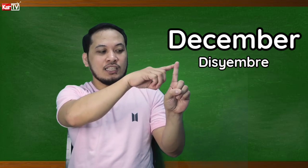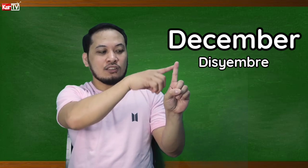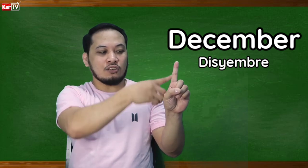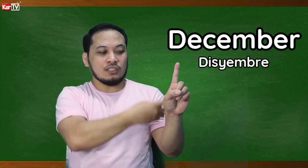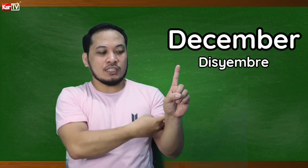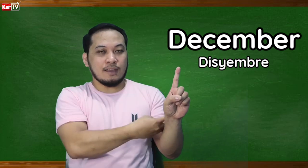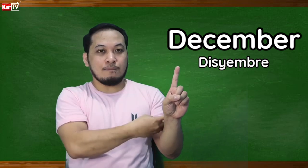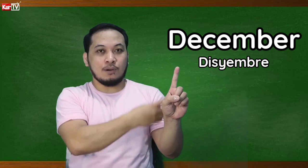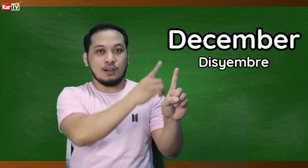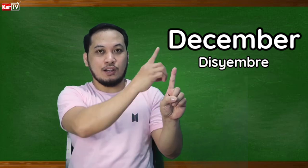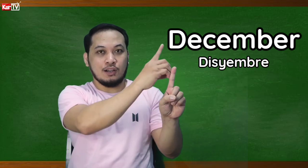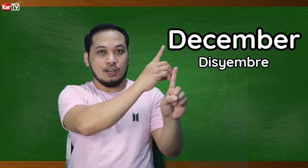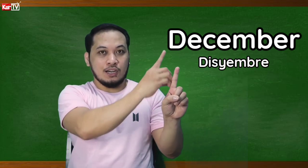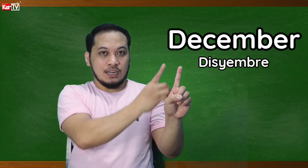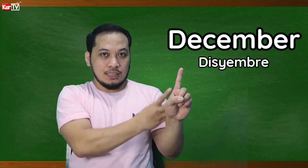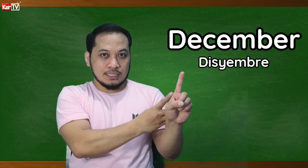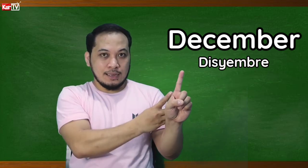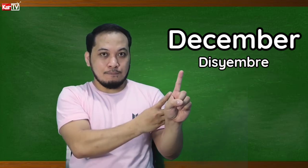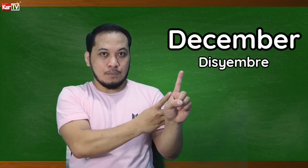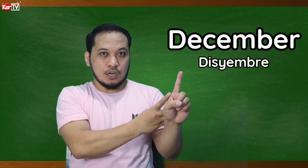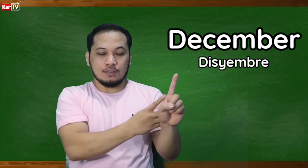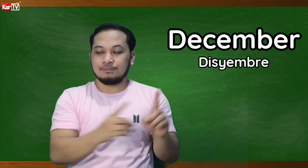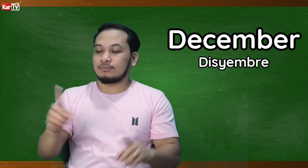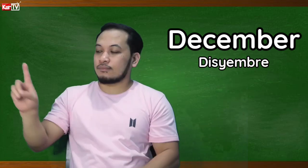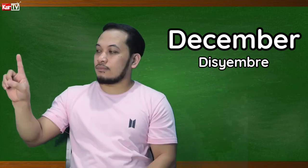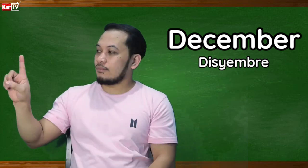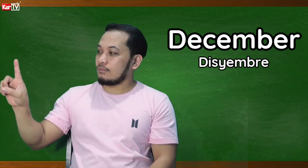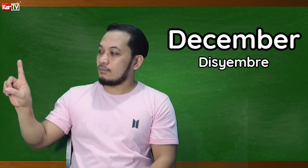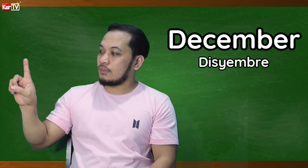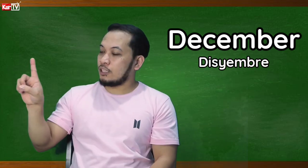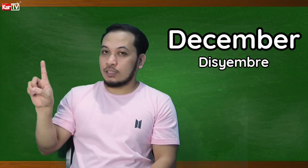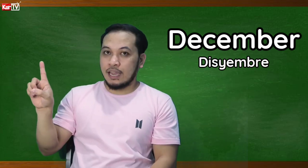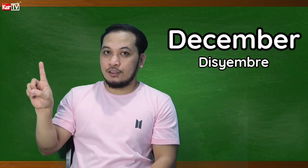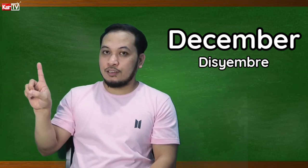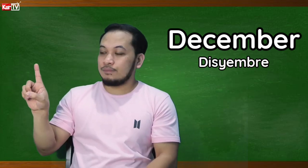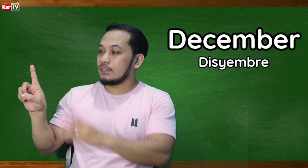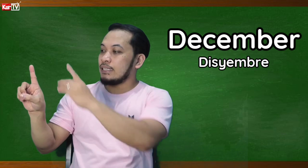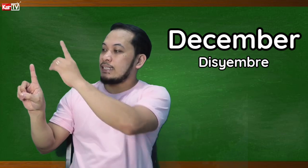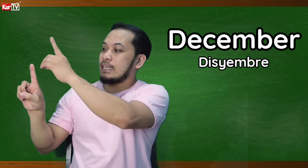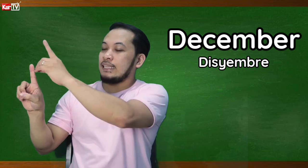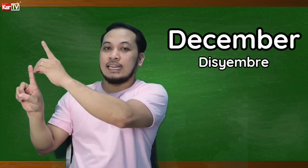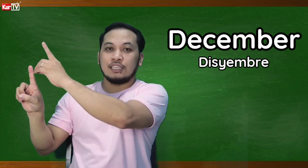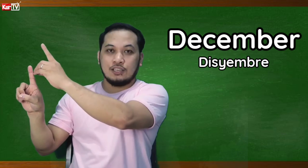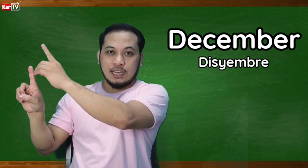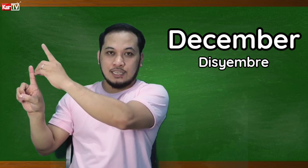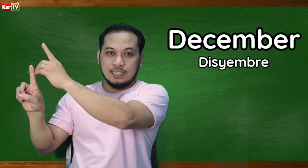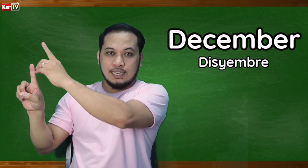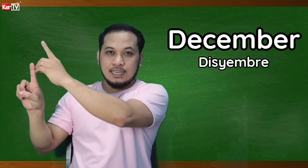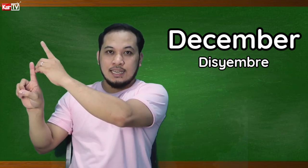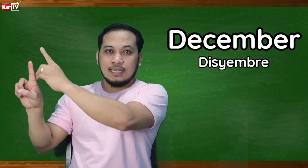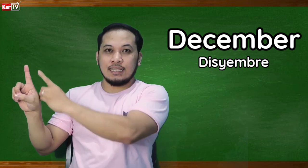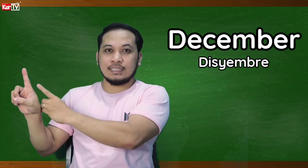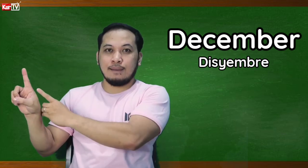dito. December. December. Dito tayo. Slide natin yung letter D.